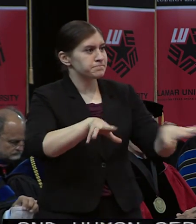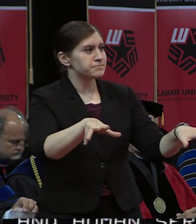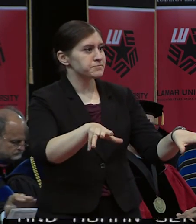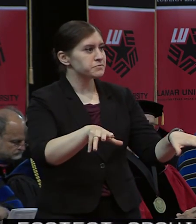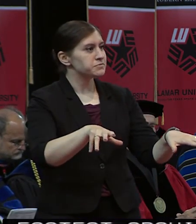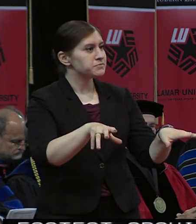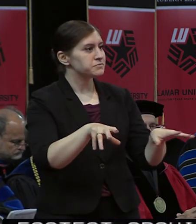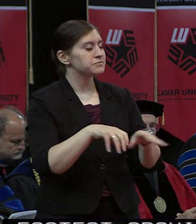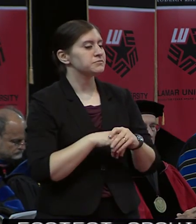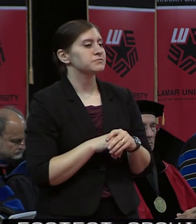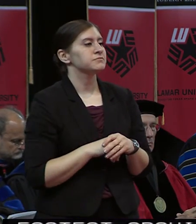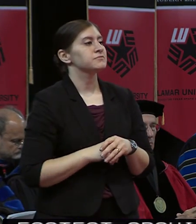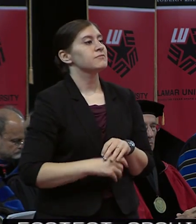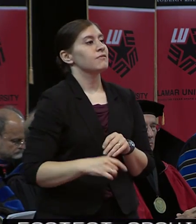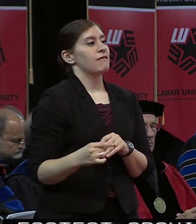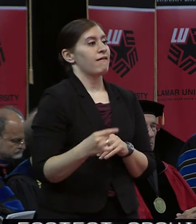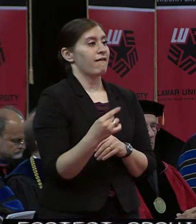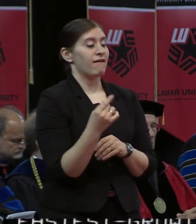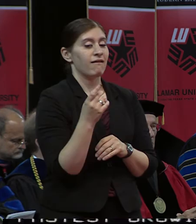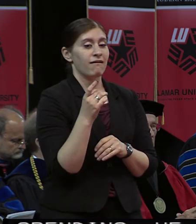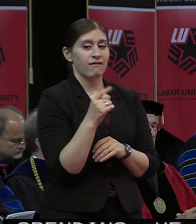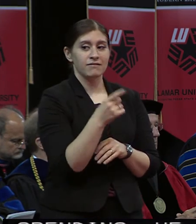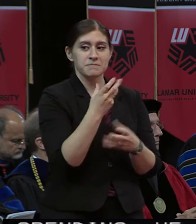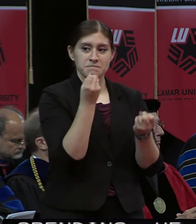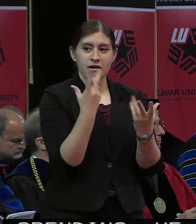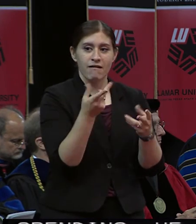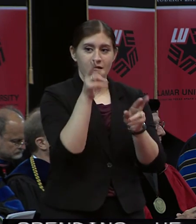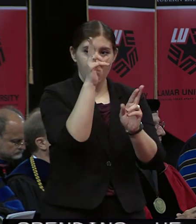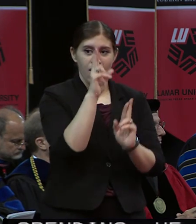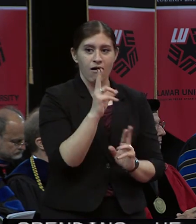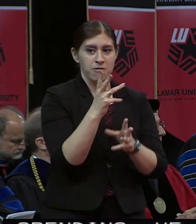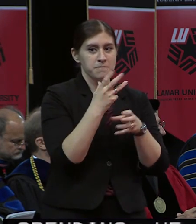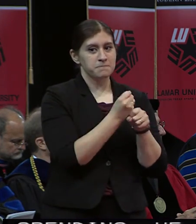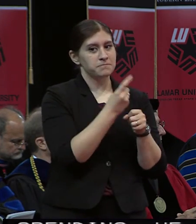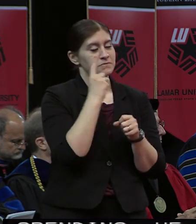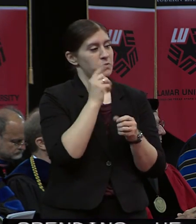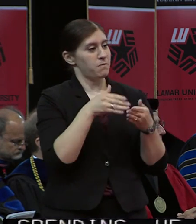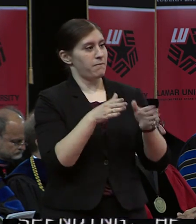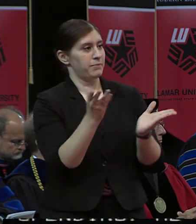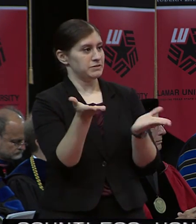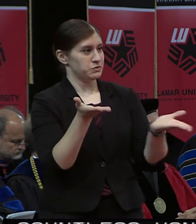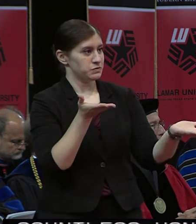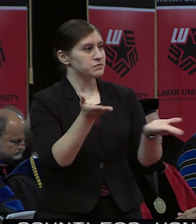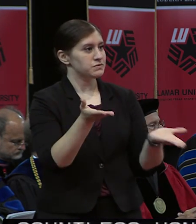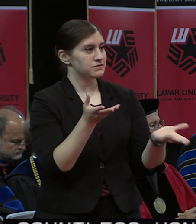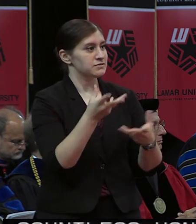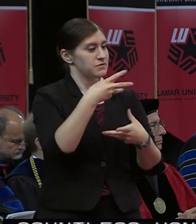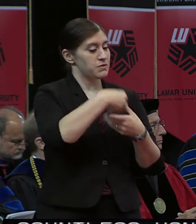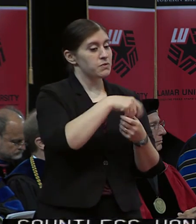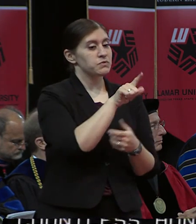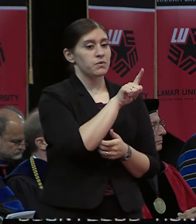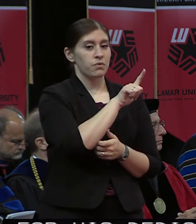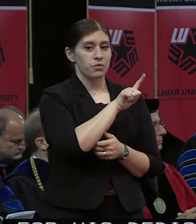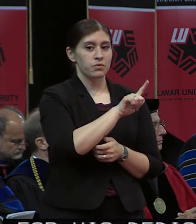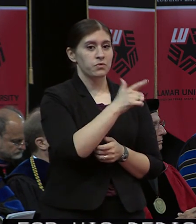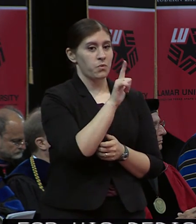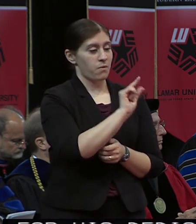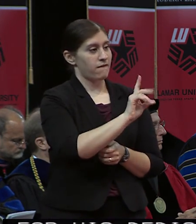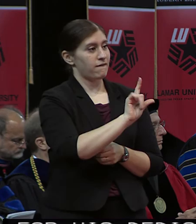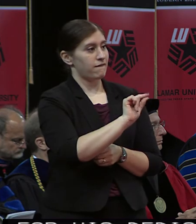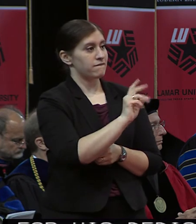spending. He's received numerous honors for his dedication to public service. They include the